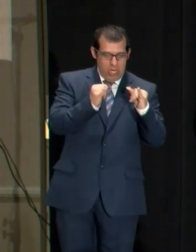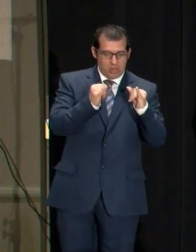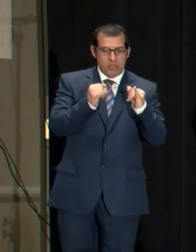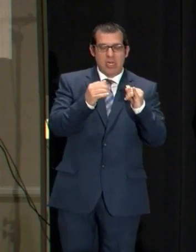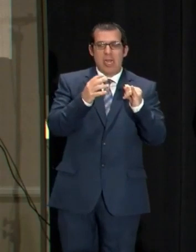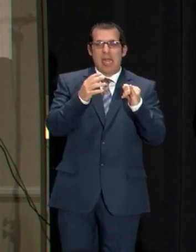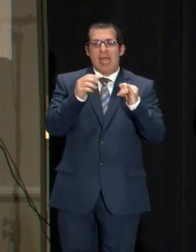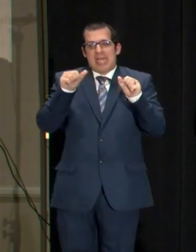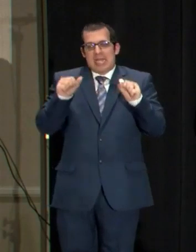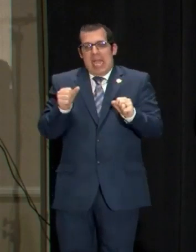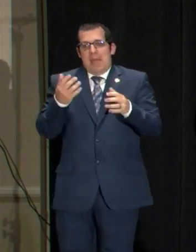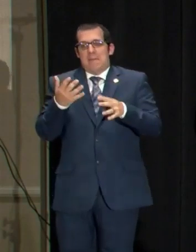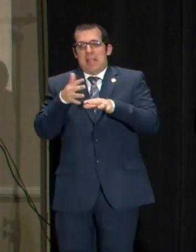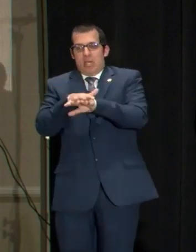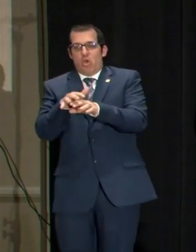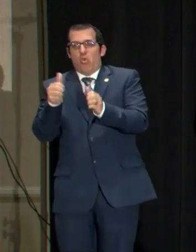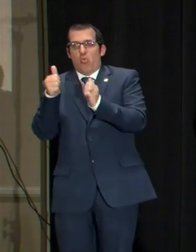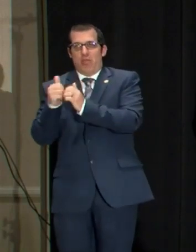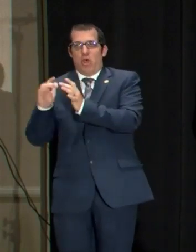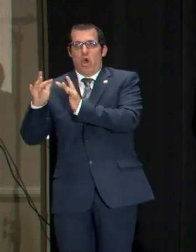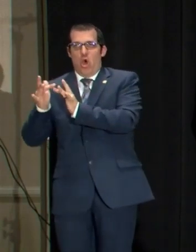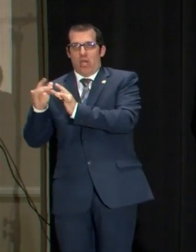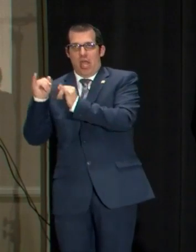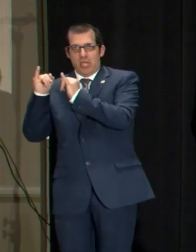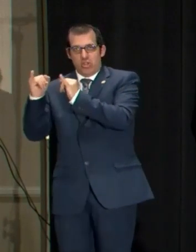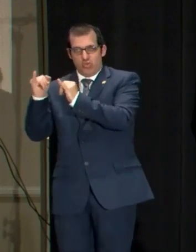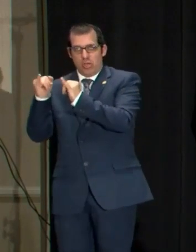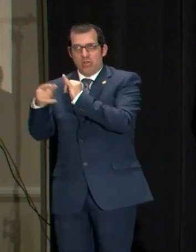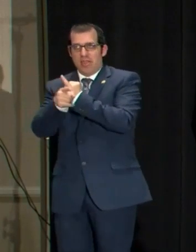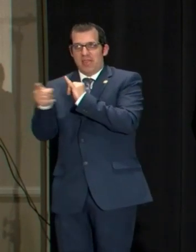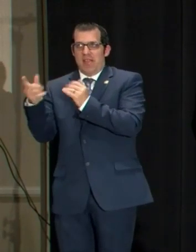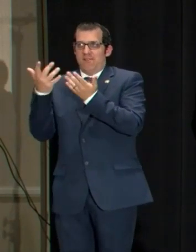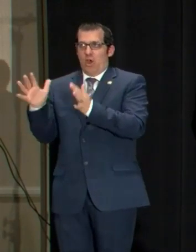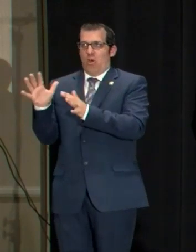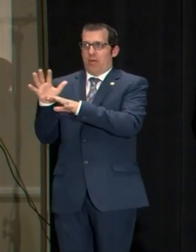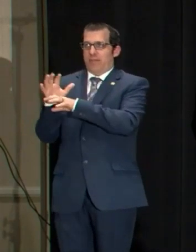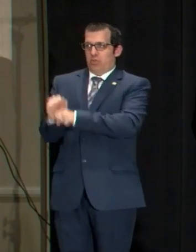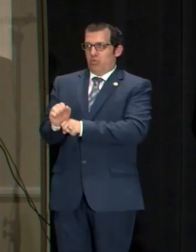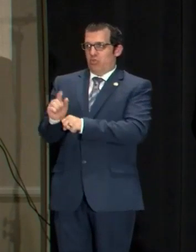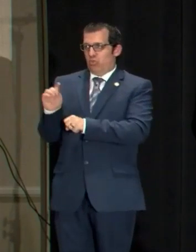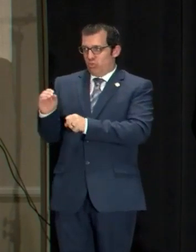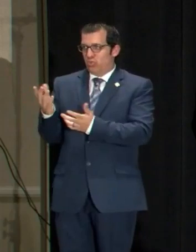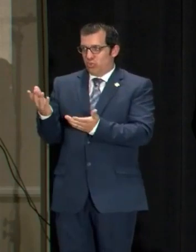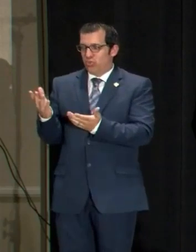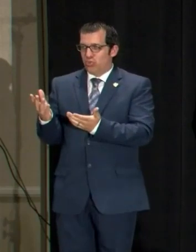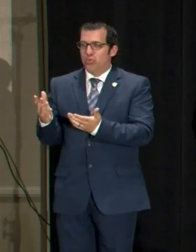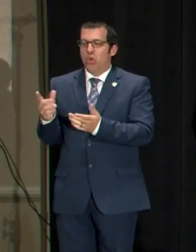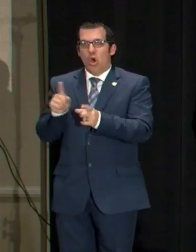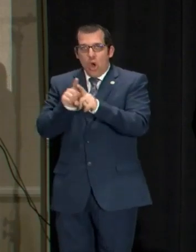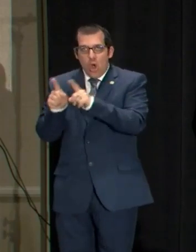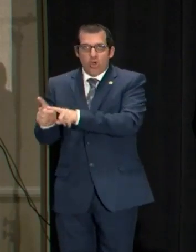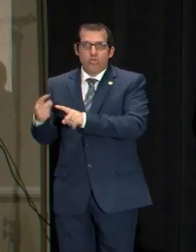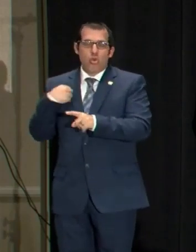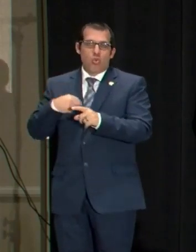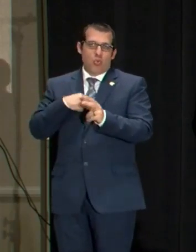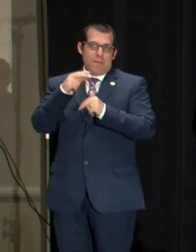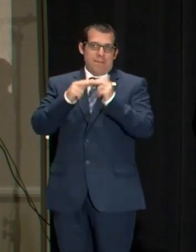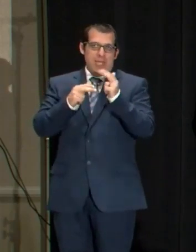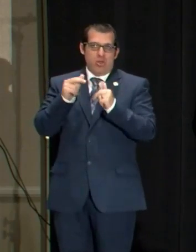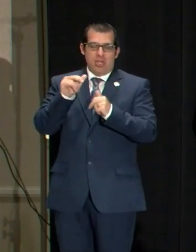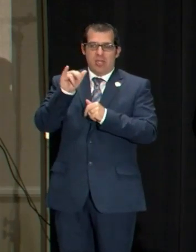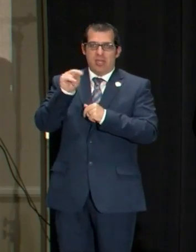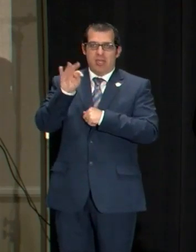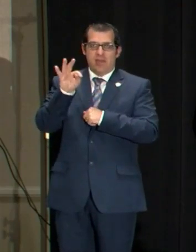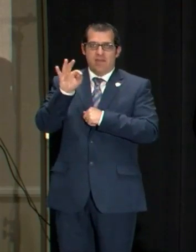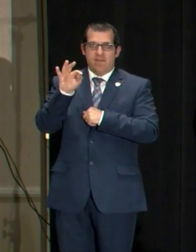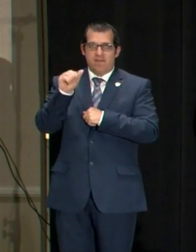be blended with some of the online instruction that they've become accustomed to. We're also building the infrastructure,